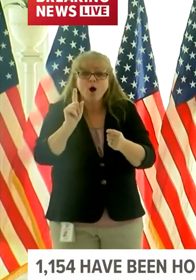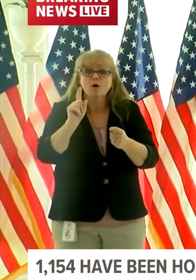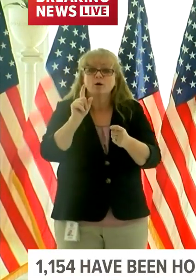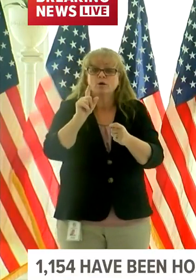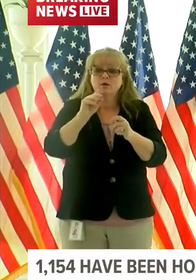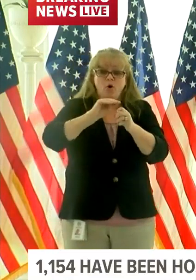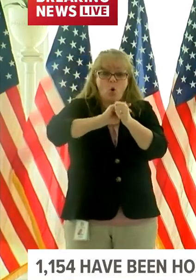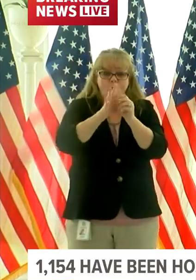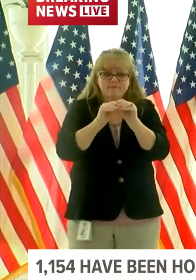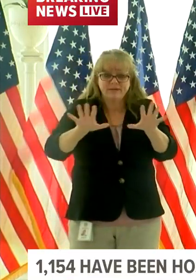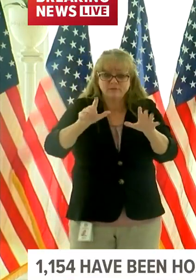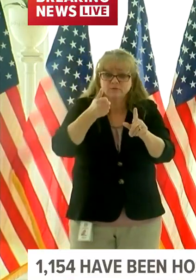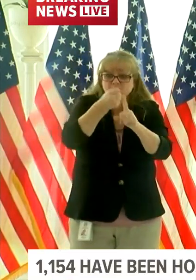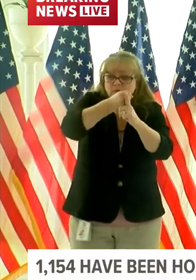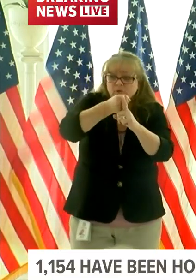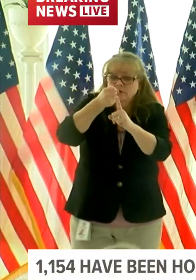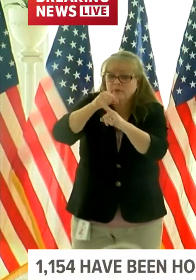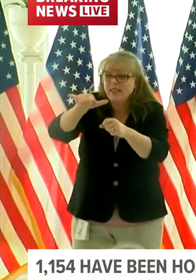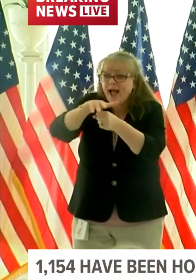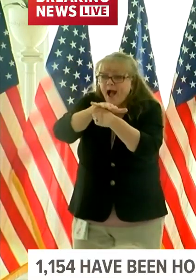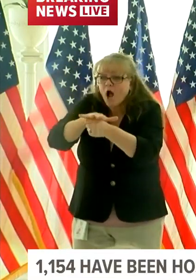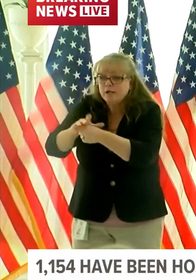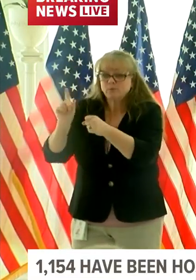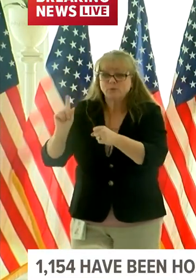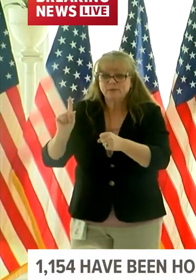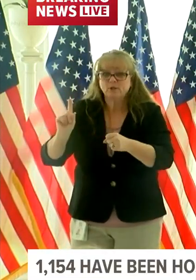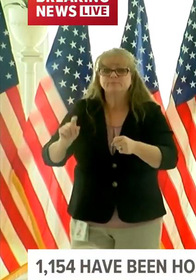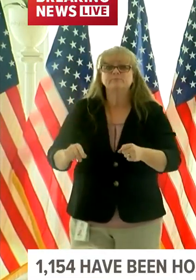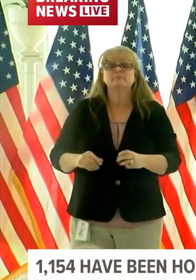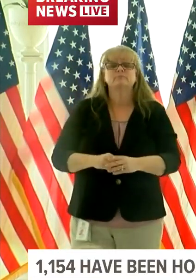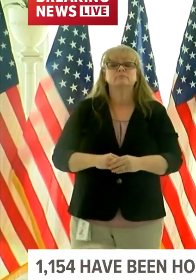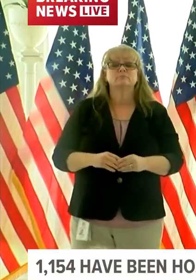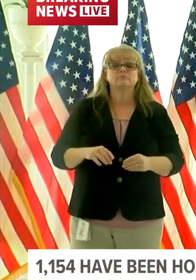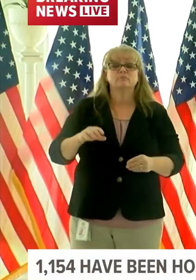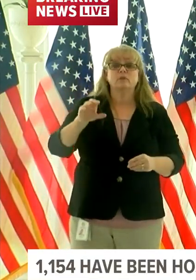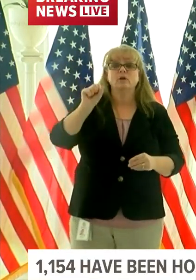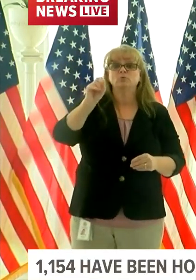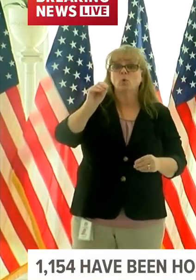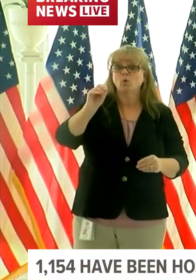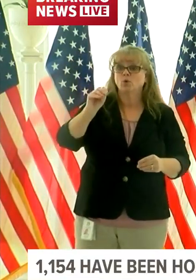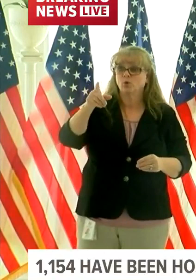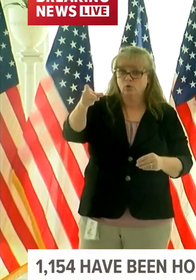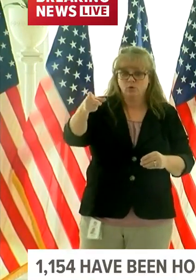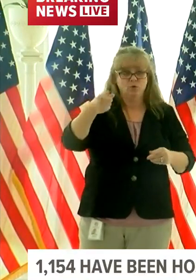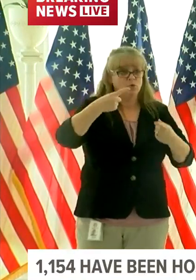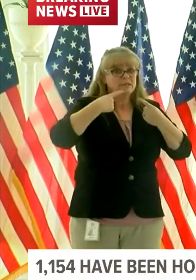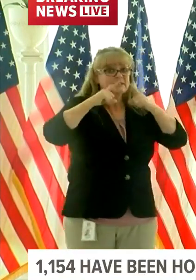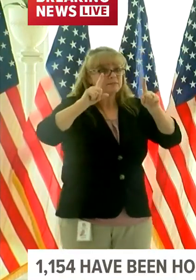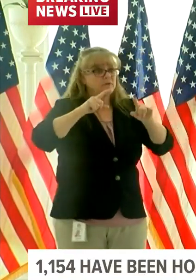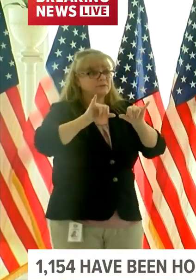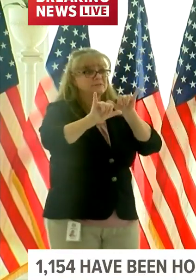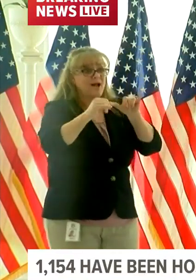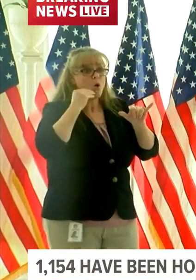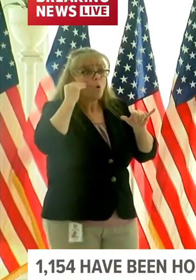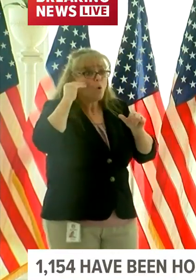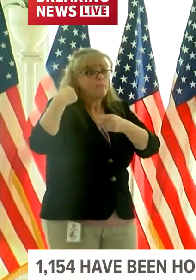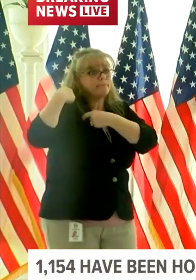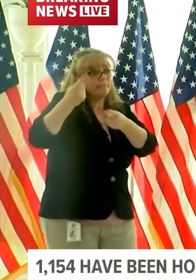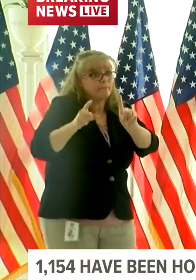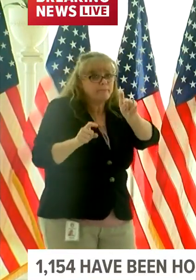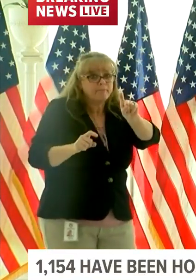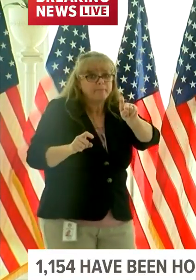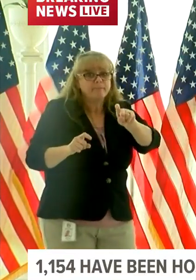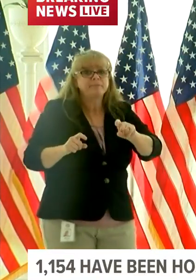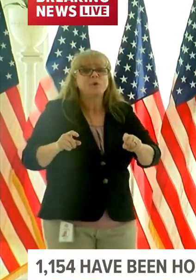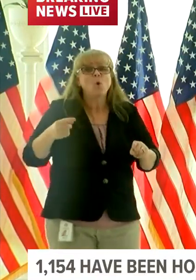biggest one is going to be how successful Coloradans are staying at home. We'll have a good sense of that over the next week, because the